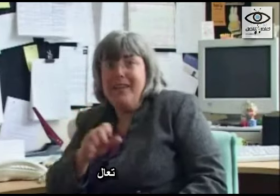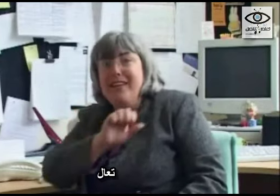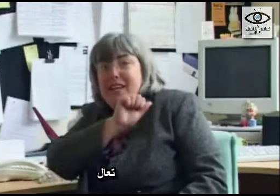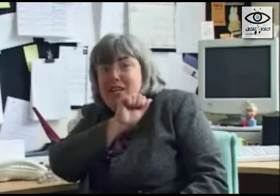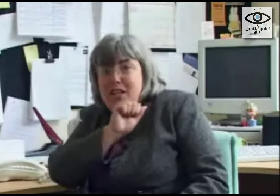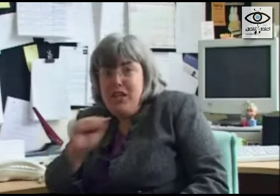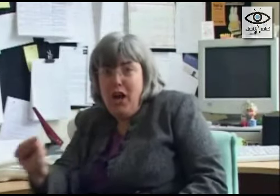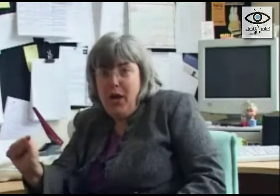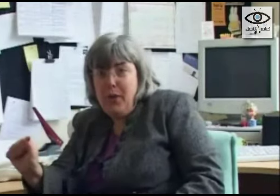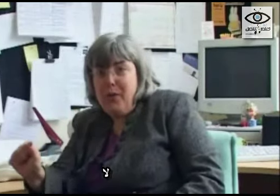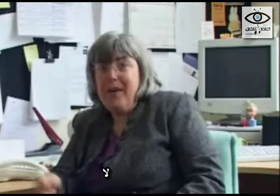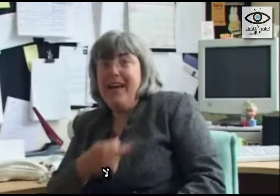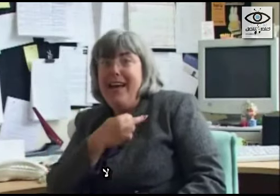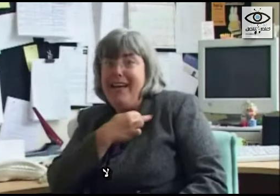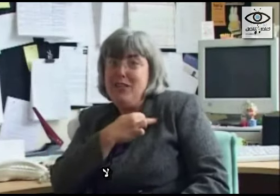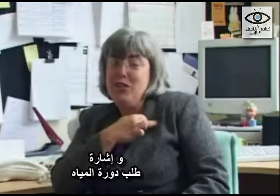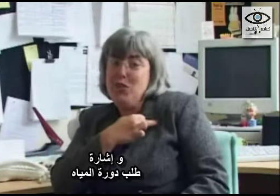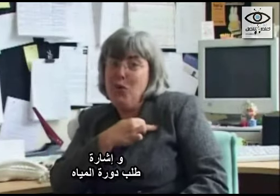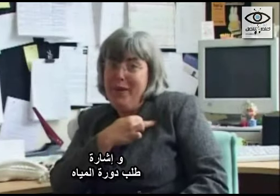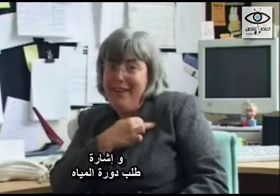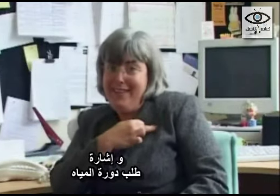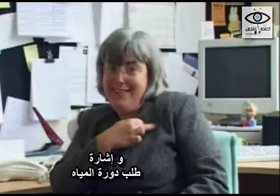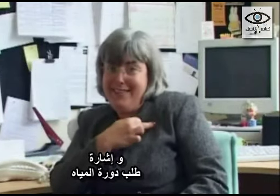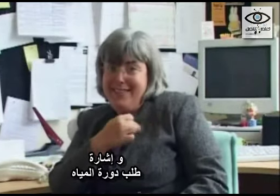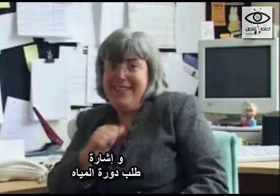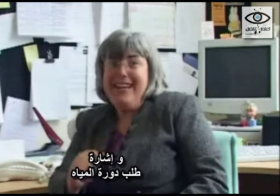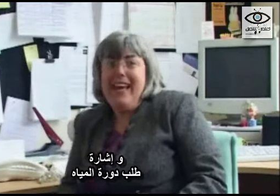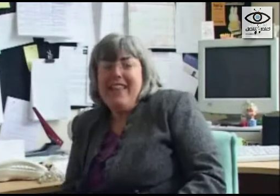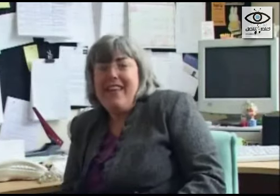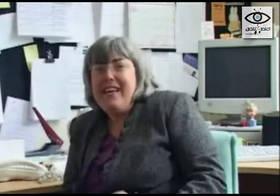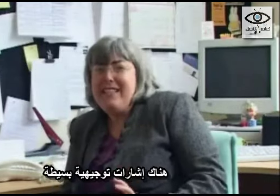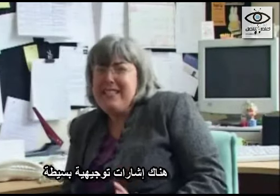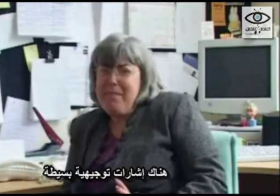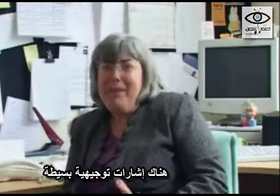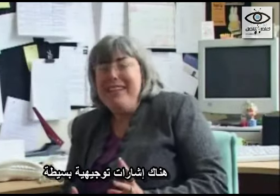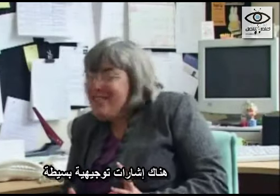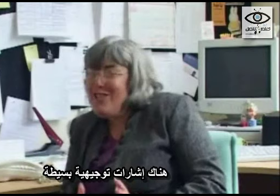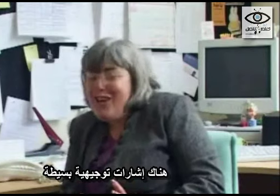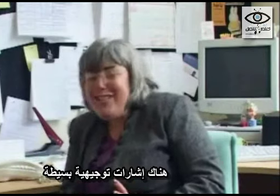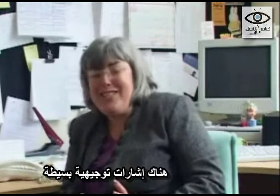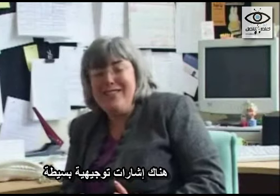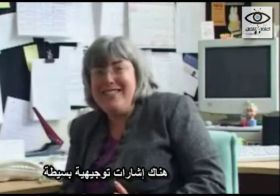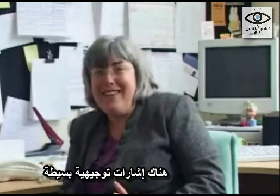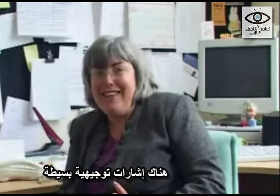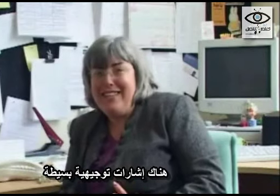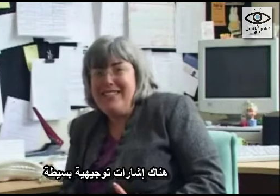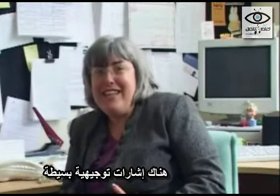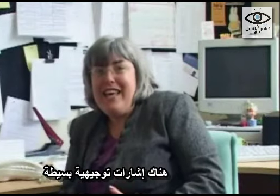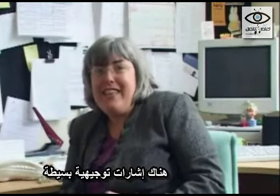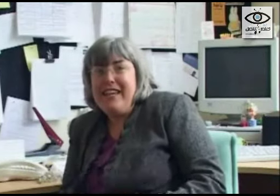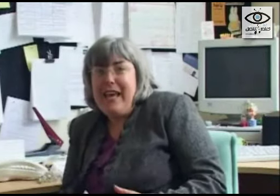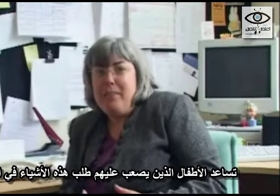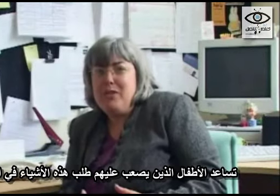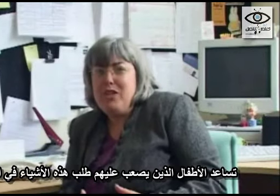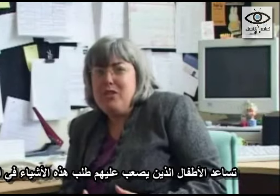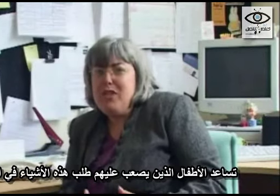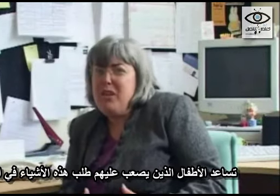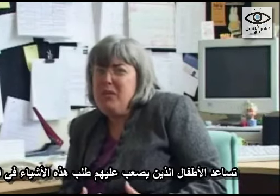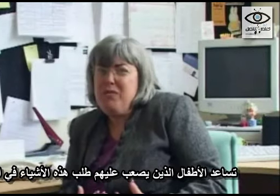come, no, and toilet. They're simple instructional signs that enable children who